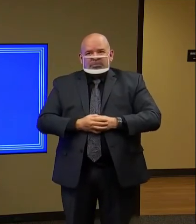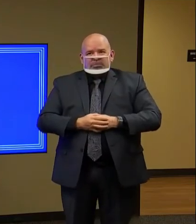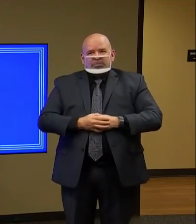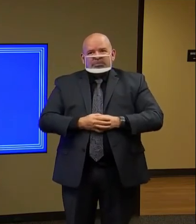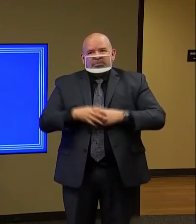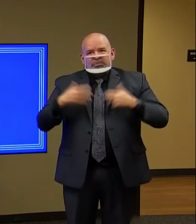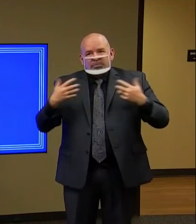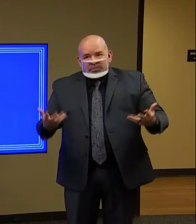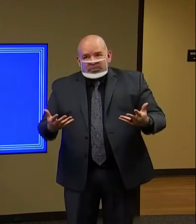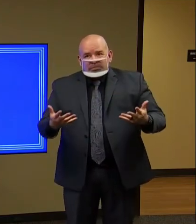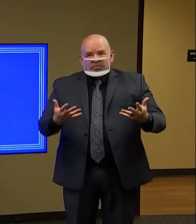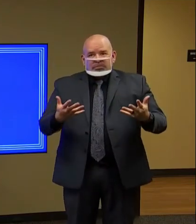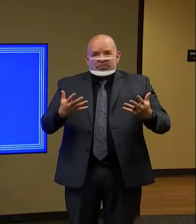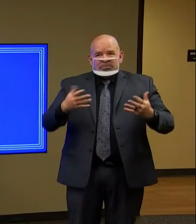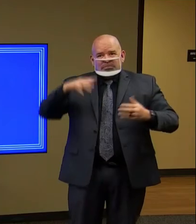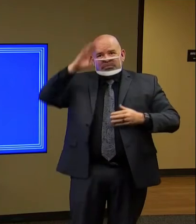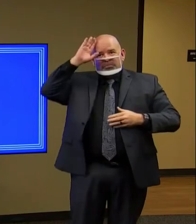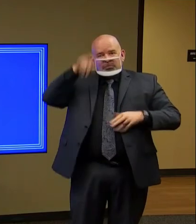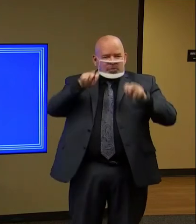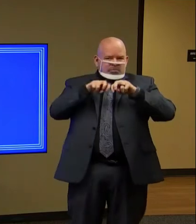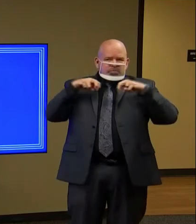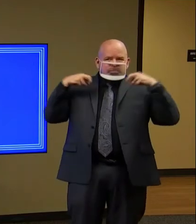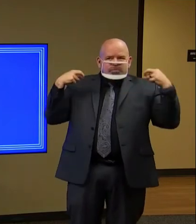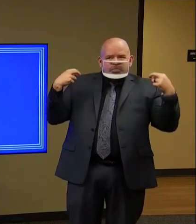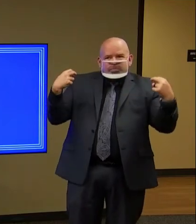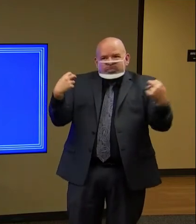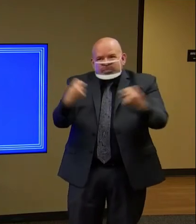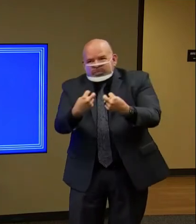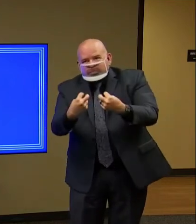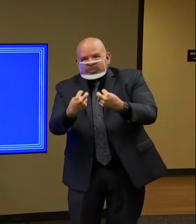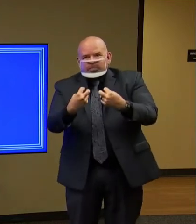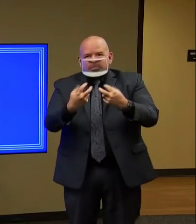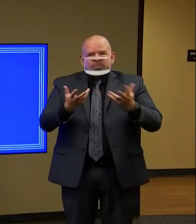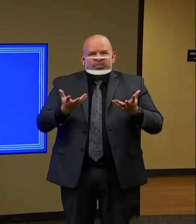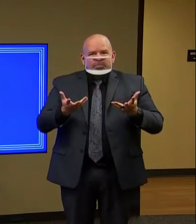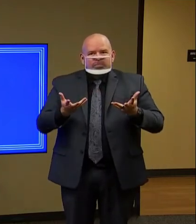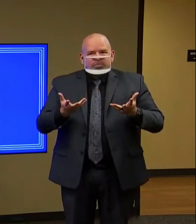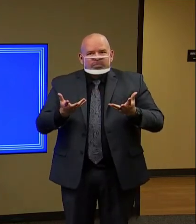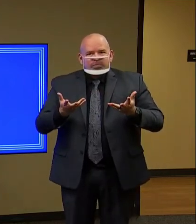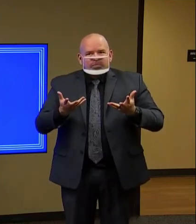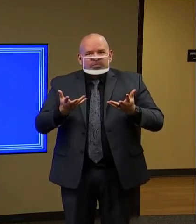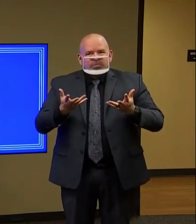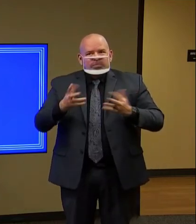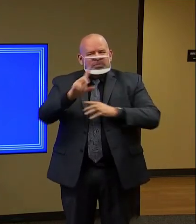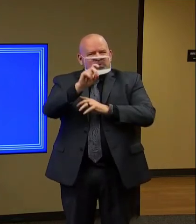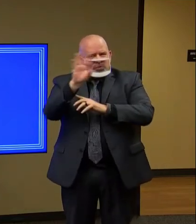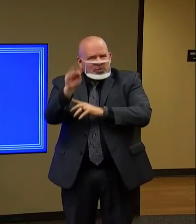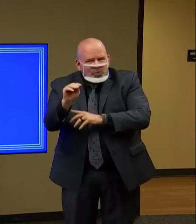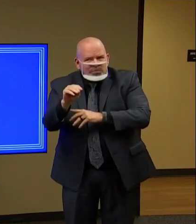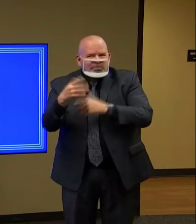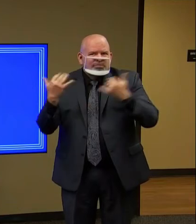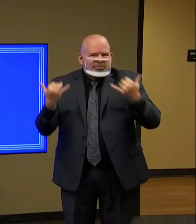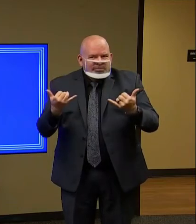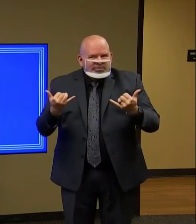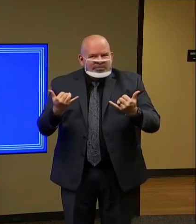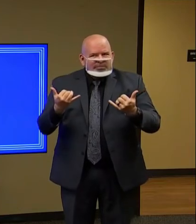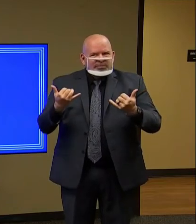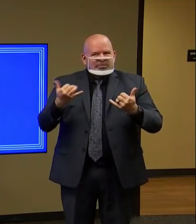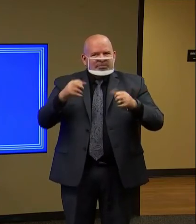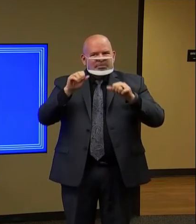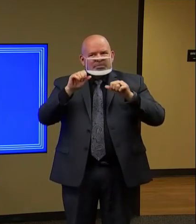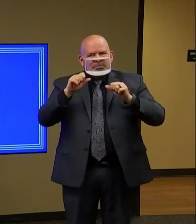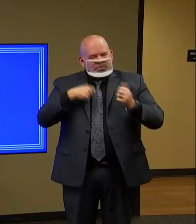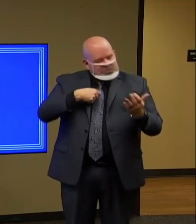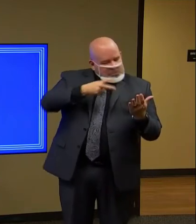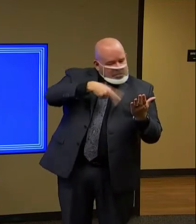the Christmas Carol. If you know what your Zoom is and everybody knows how to get on, you can still do that tradition. And as